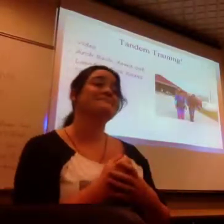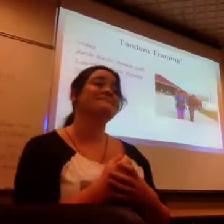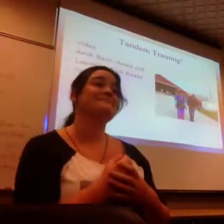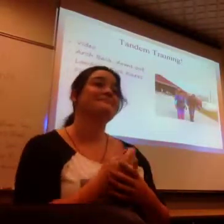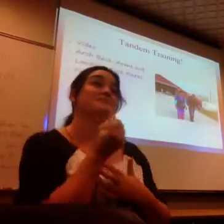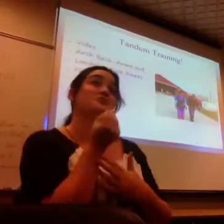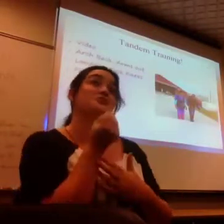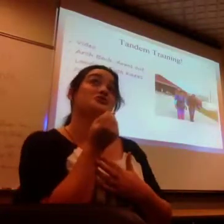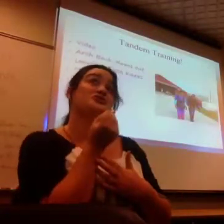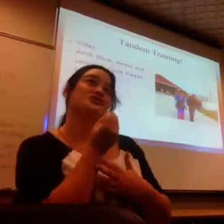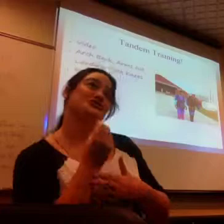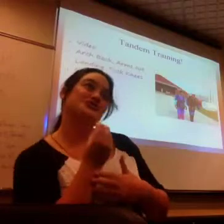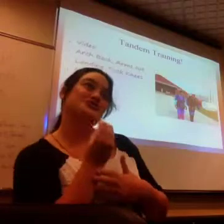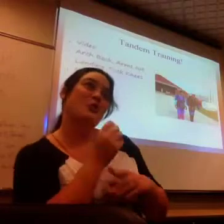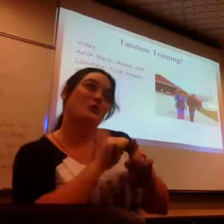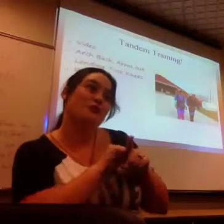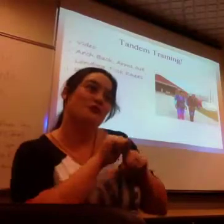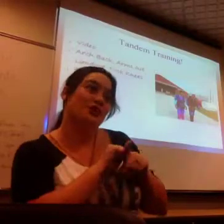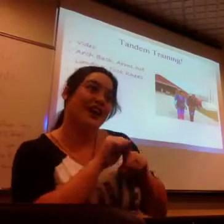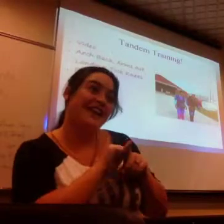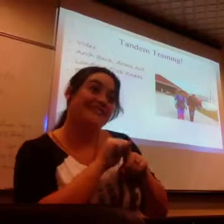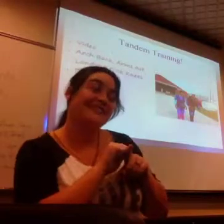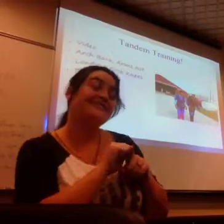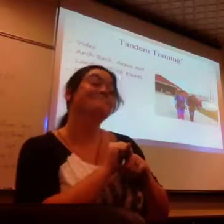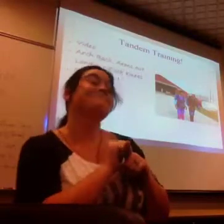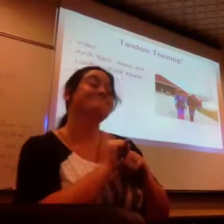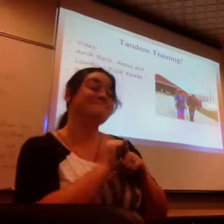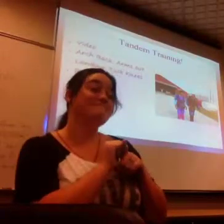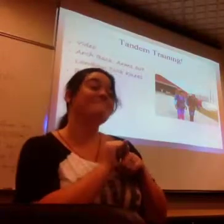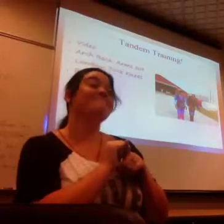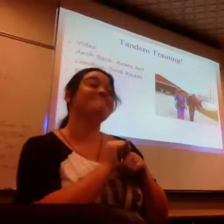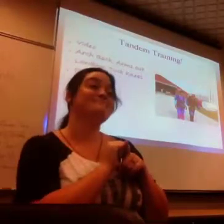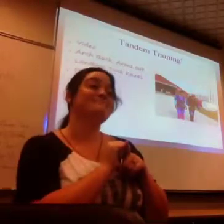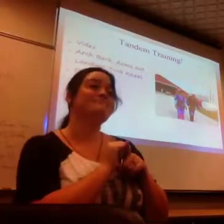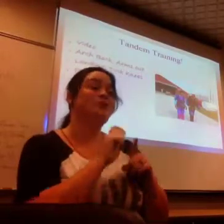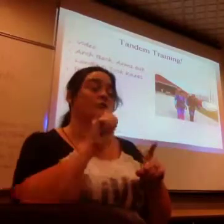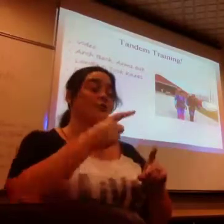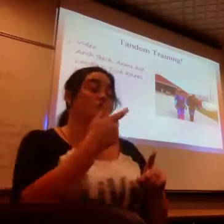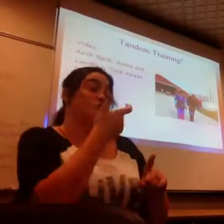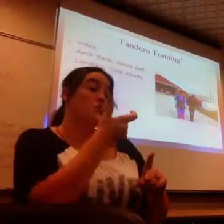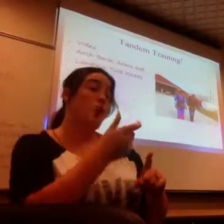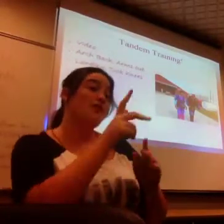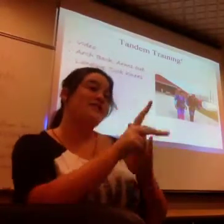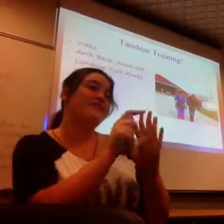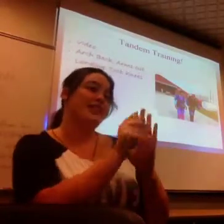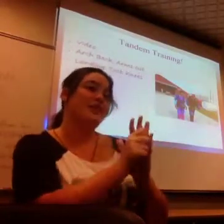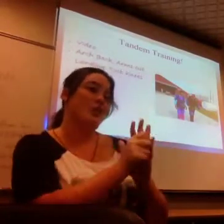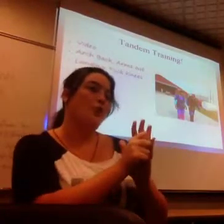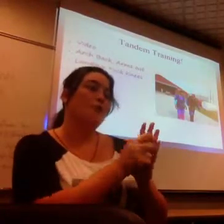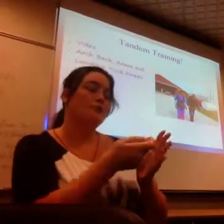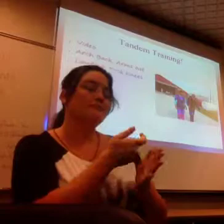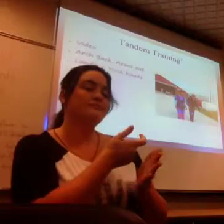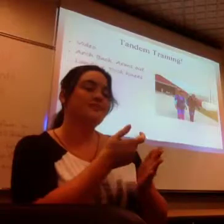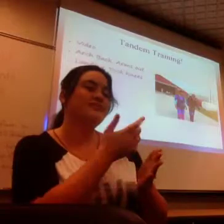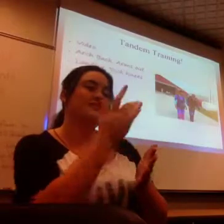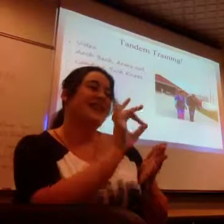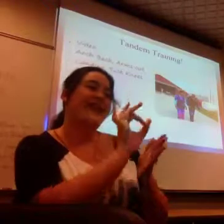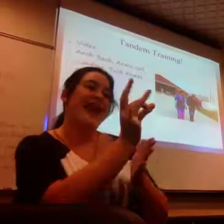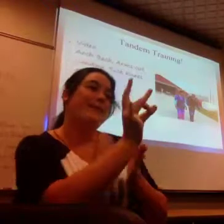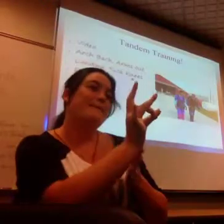So the training, you first watch a video. Video is about 8 minutes or so. It's super, super short.